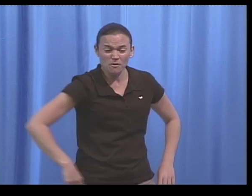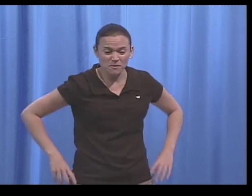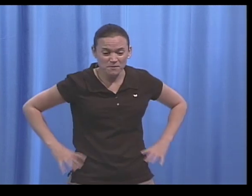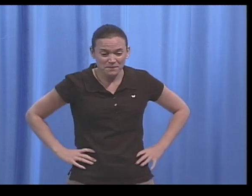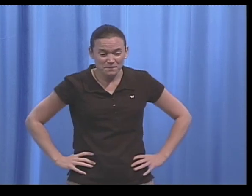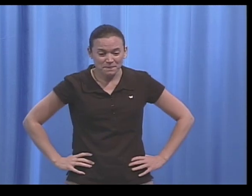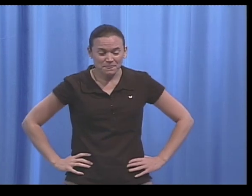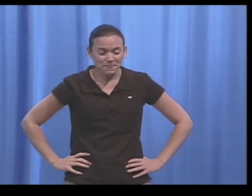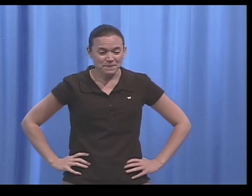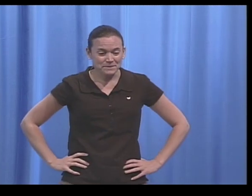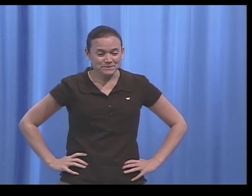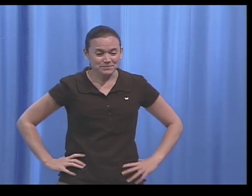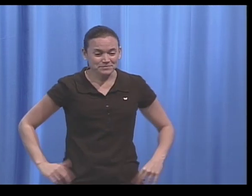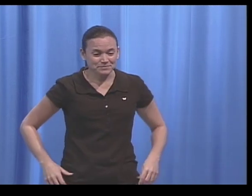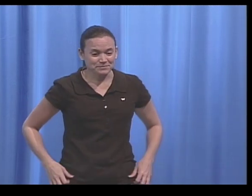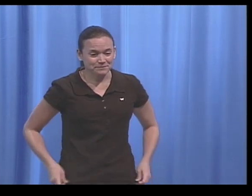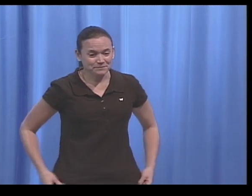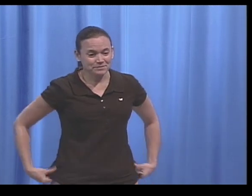beans outside.